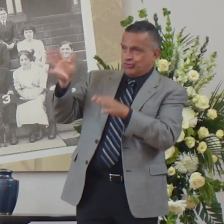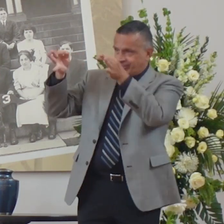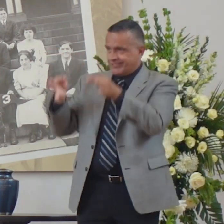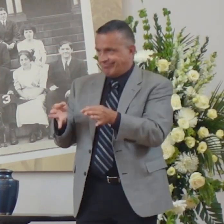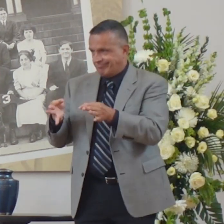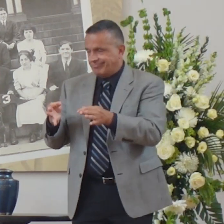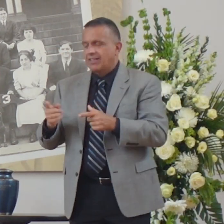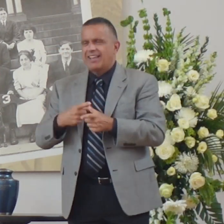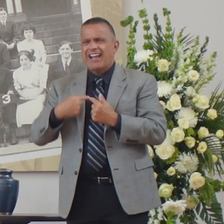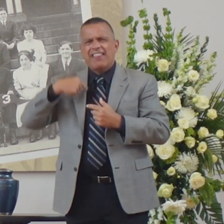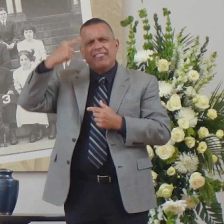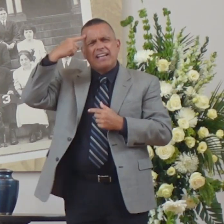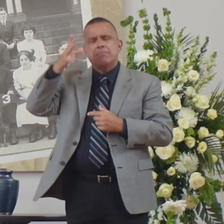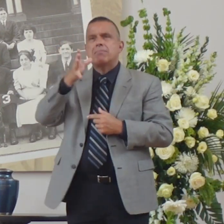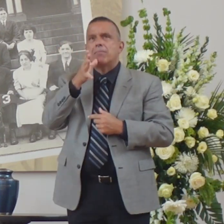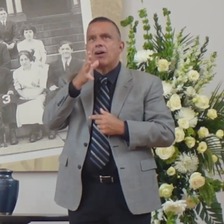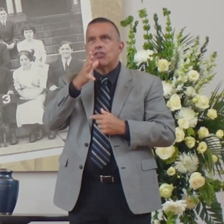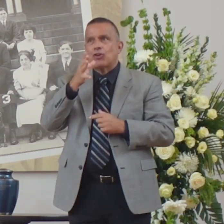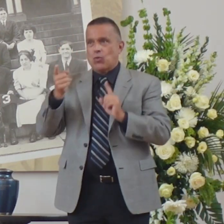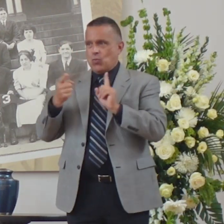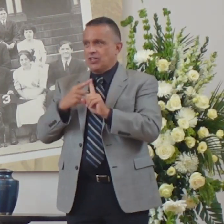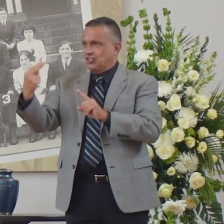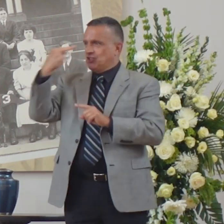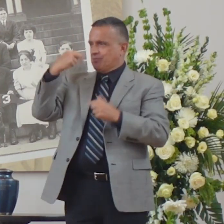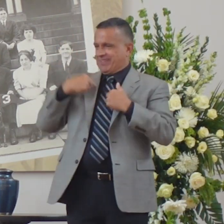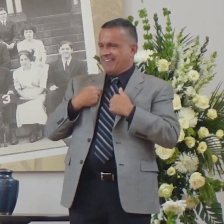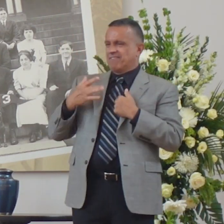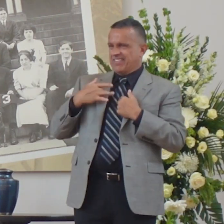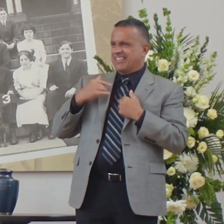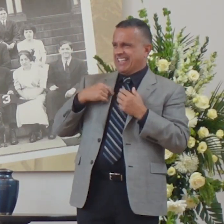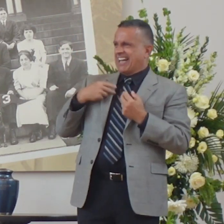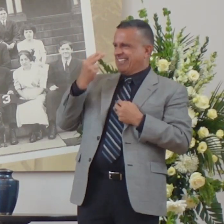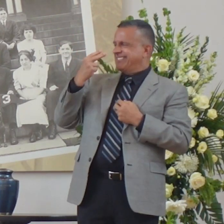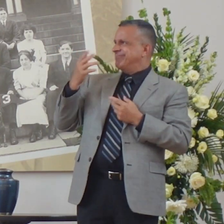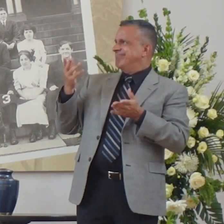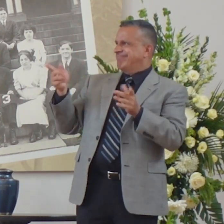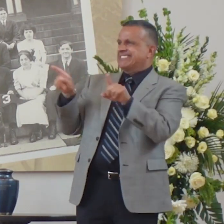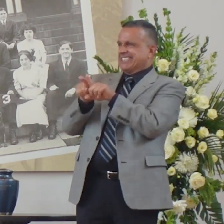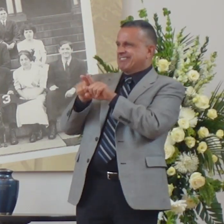I think that she saw herself in me, but to be honest, I never measured up to her.